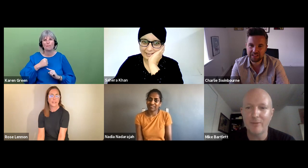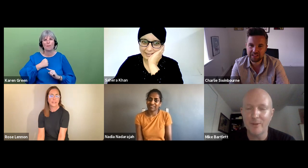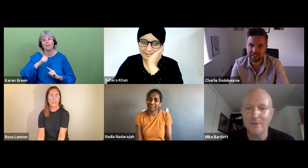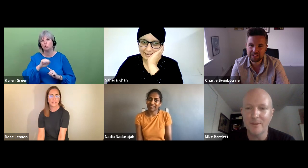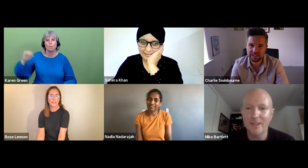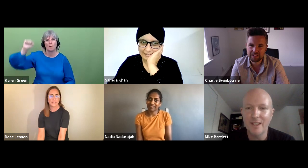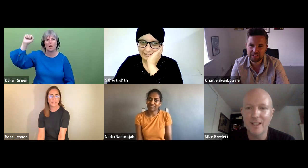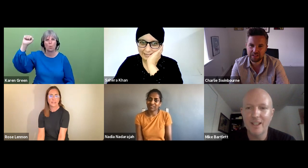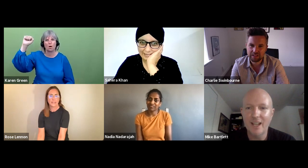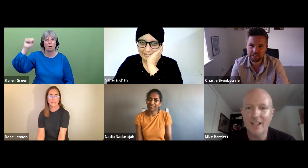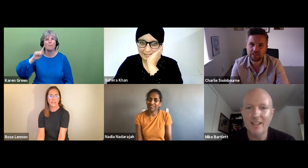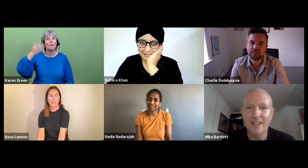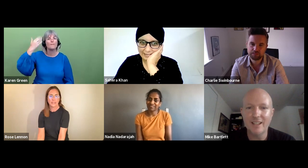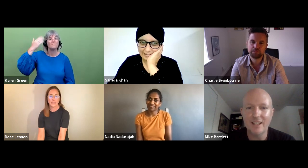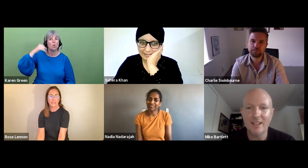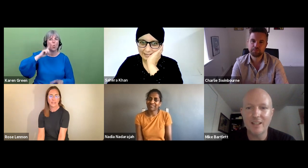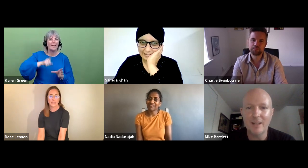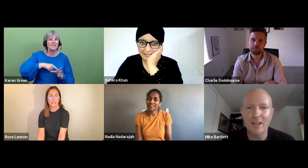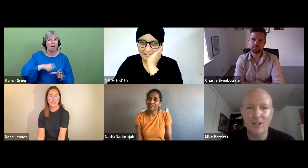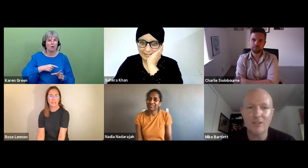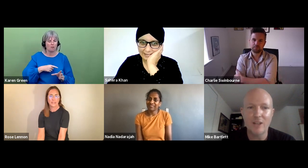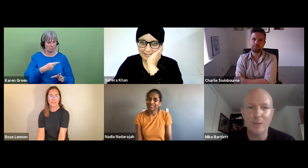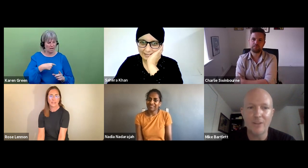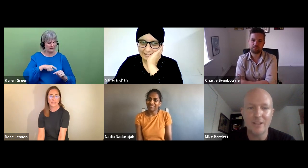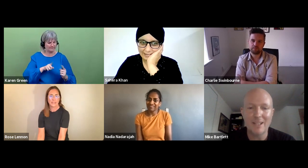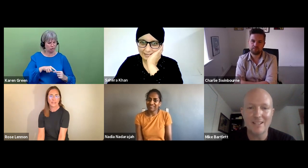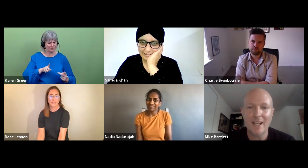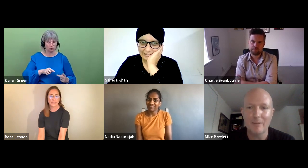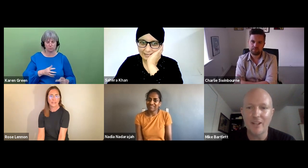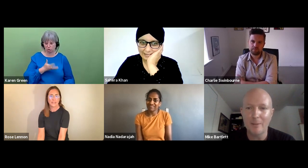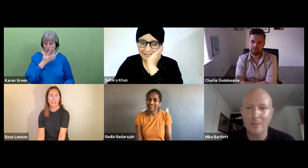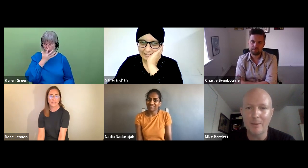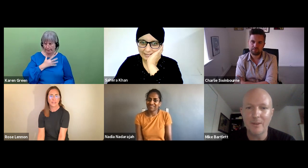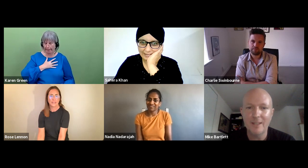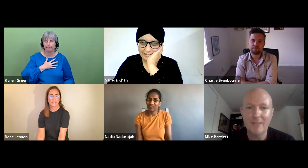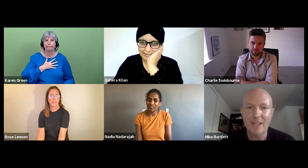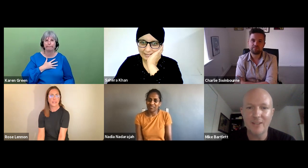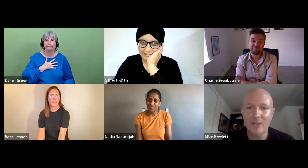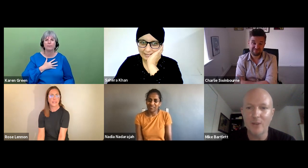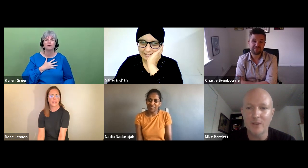shameful. And I think that I spent a lot of time wanting to be the same as other people. And as I've got older, I've